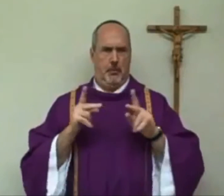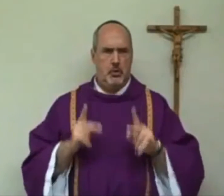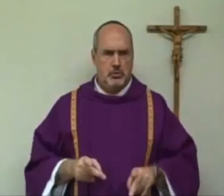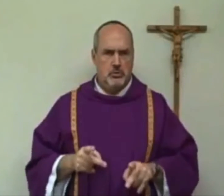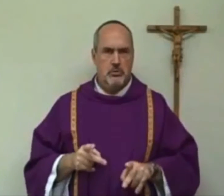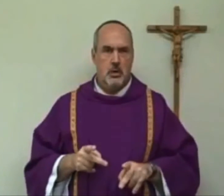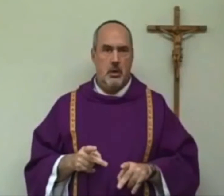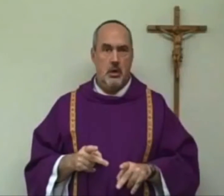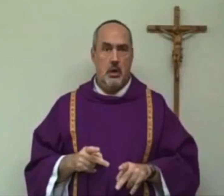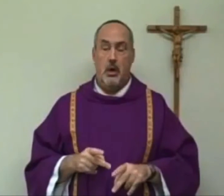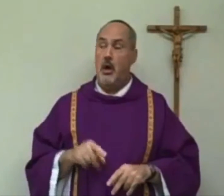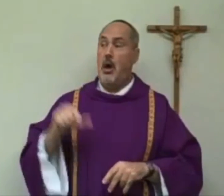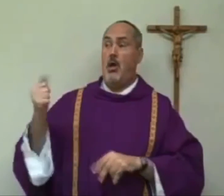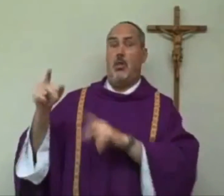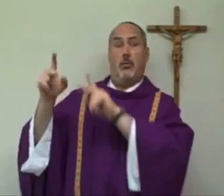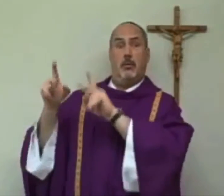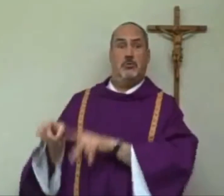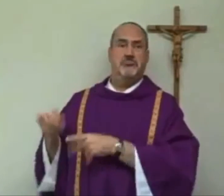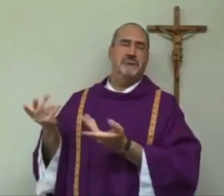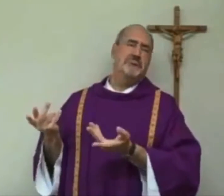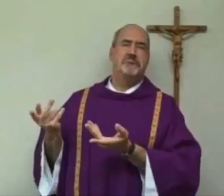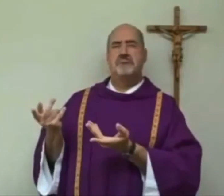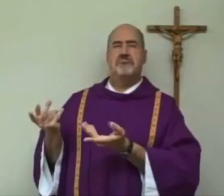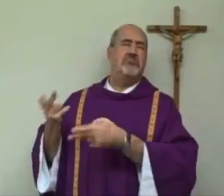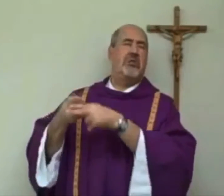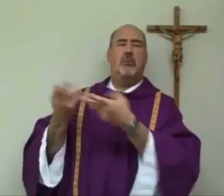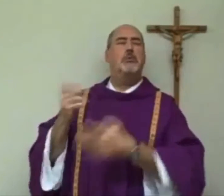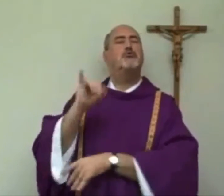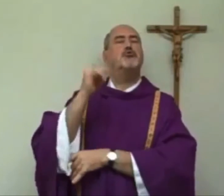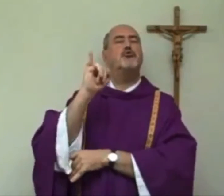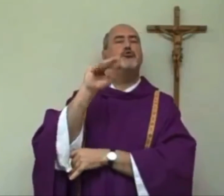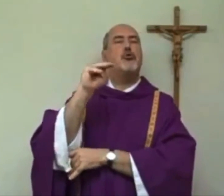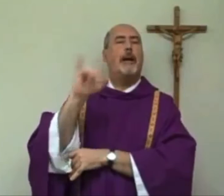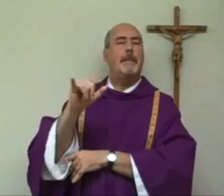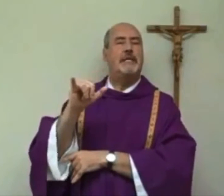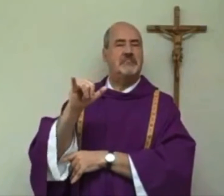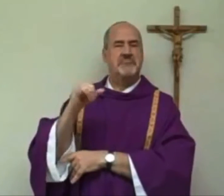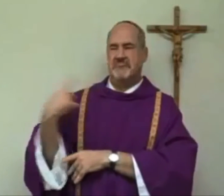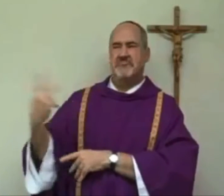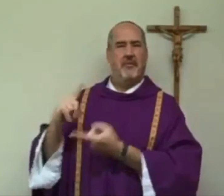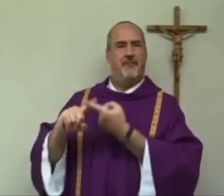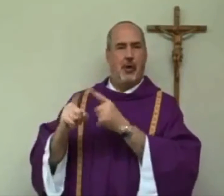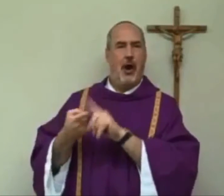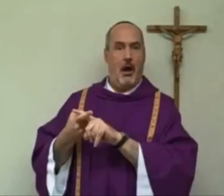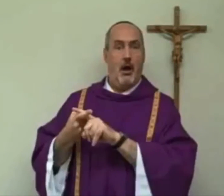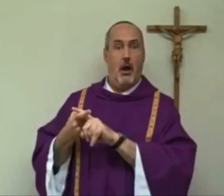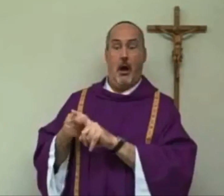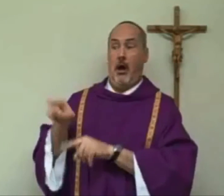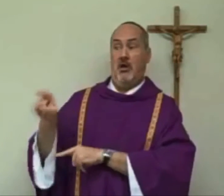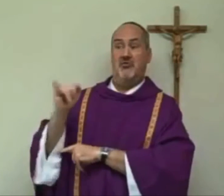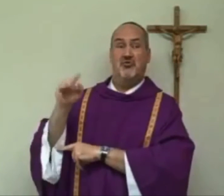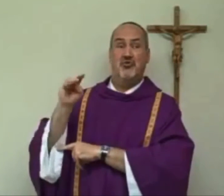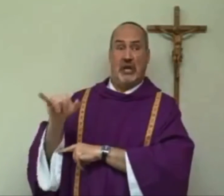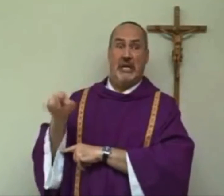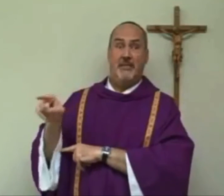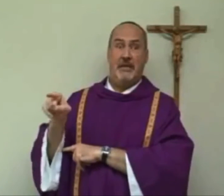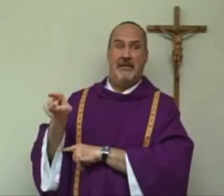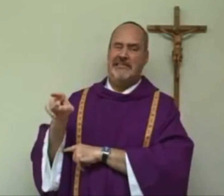Let's imagine that I'm a good person and that I have this friend, and for today we'll call him Jimmy.